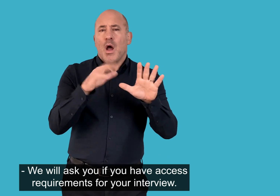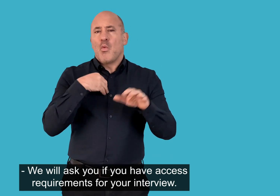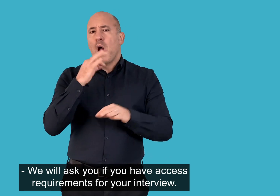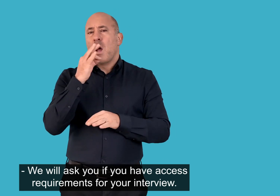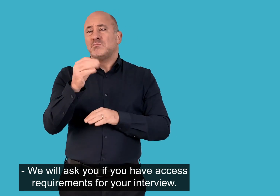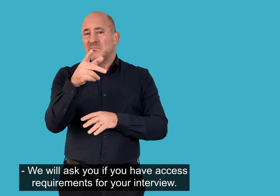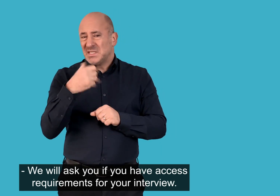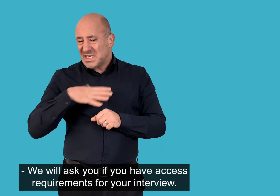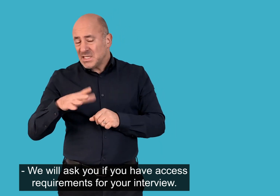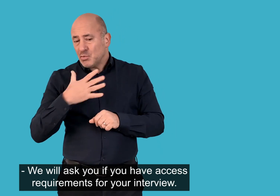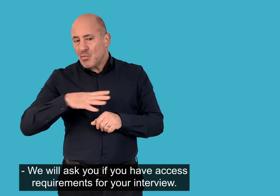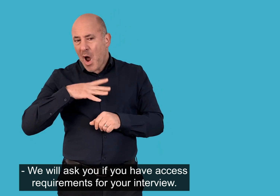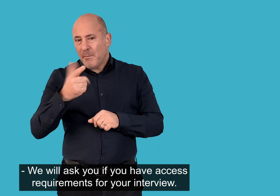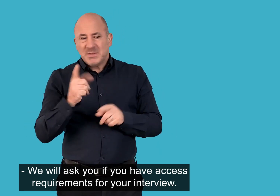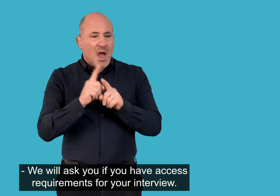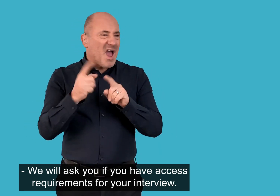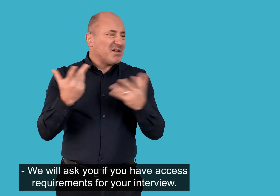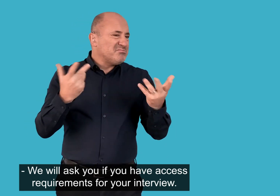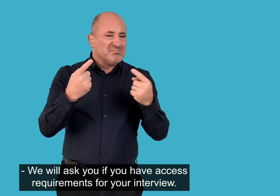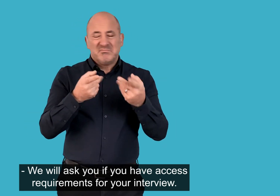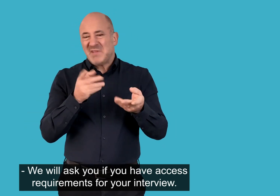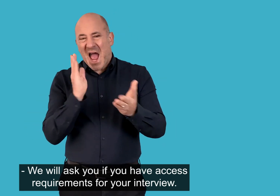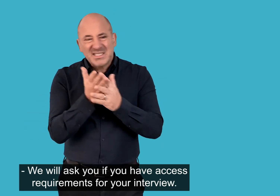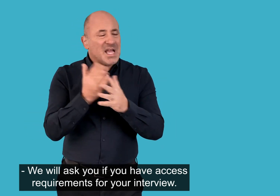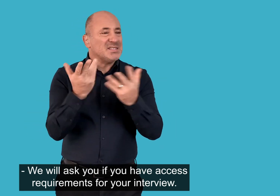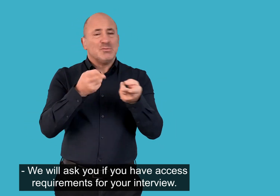you have access requirements for your interview.